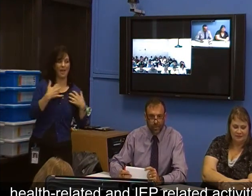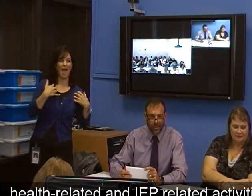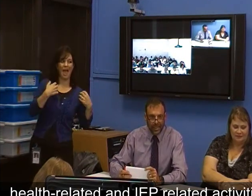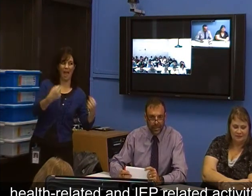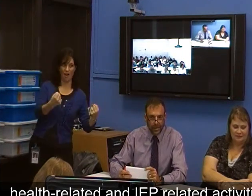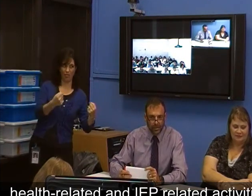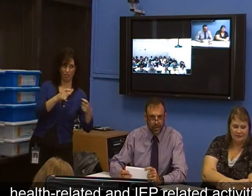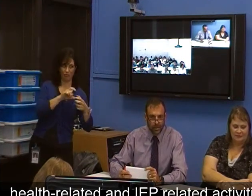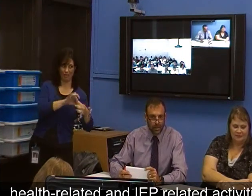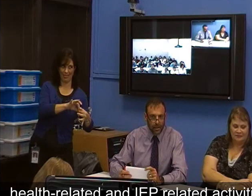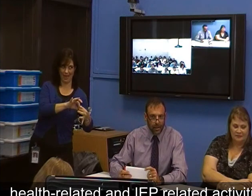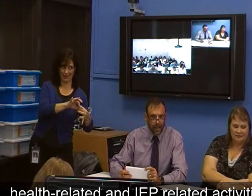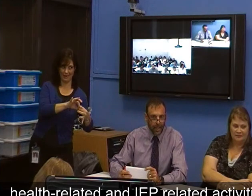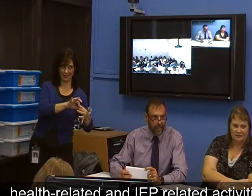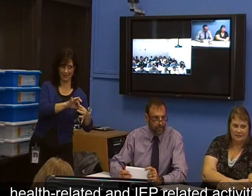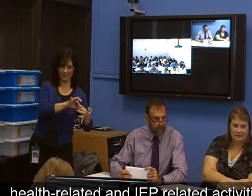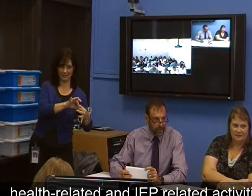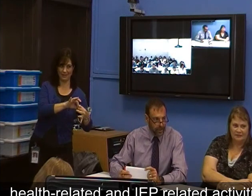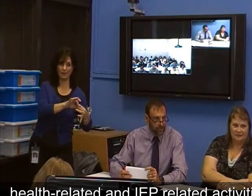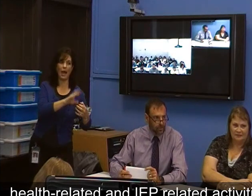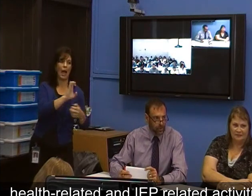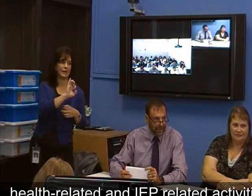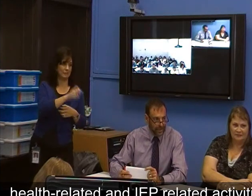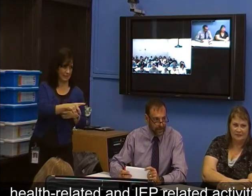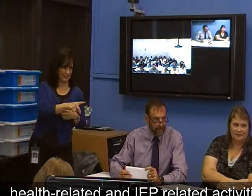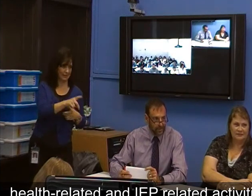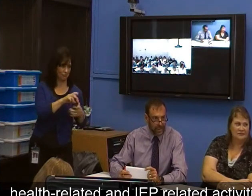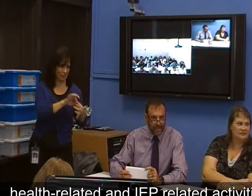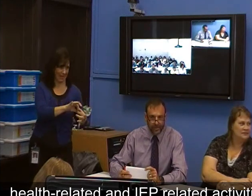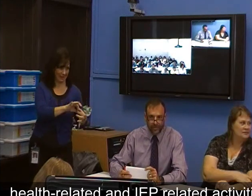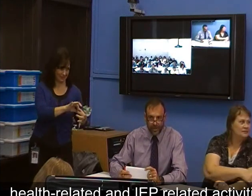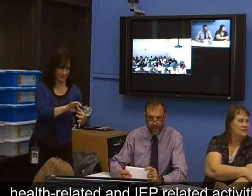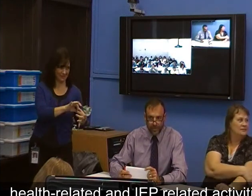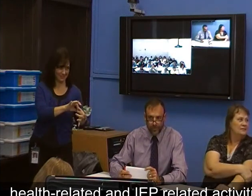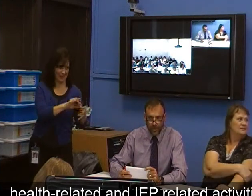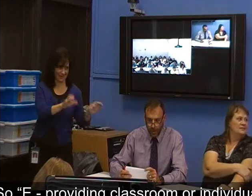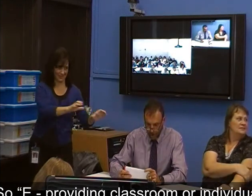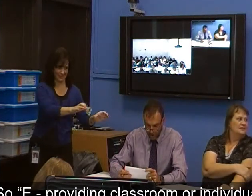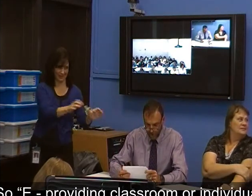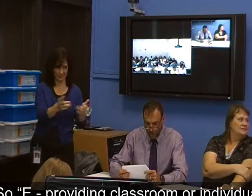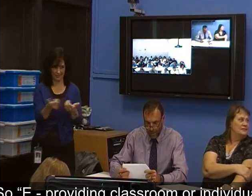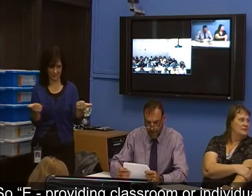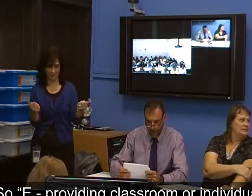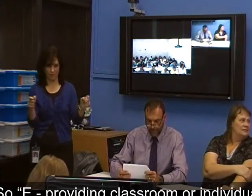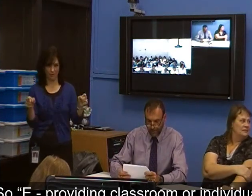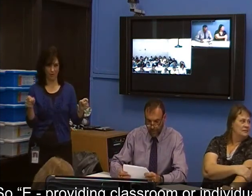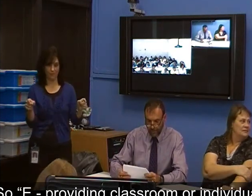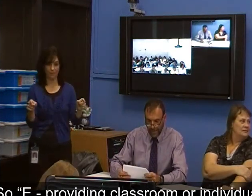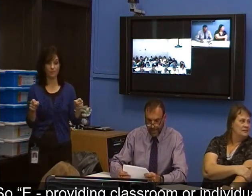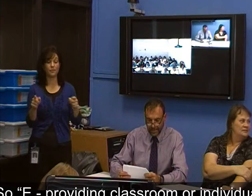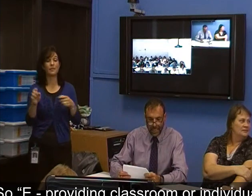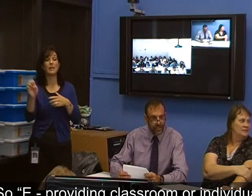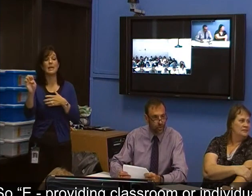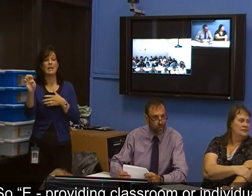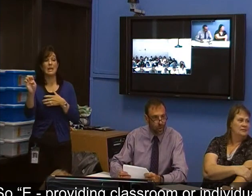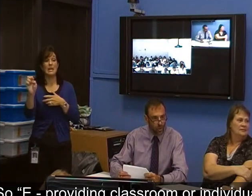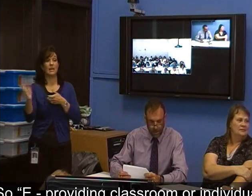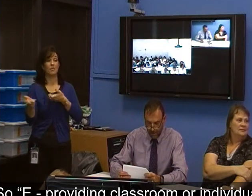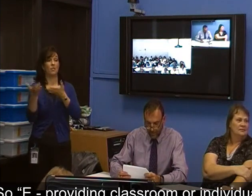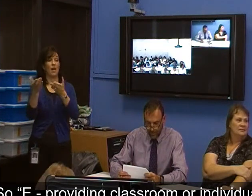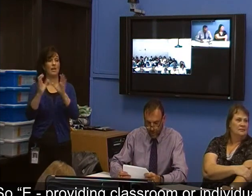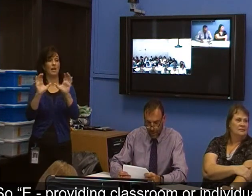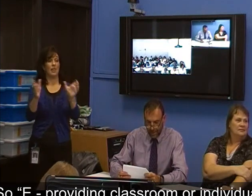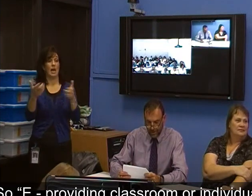health related and IEP related activities. So E, providing classroom